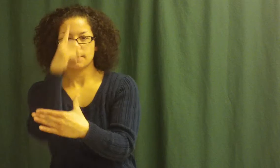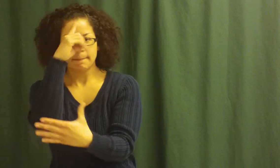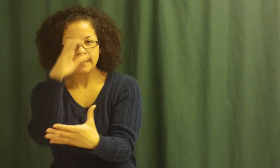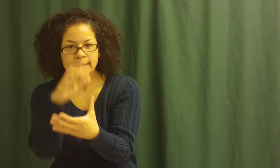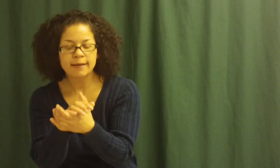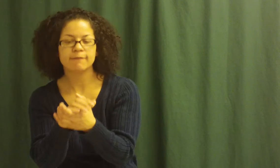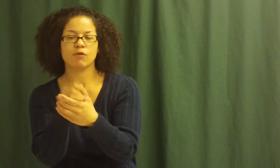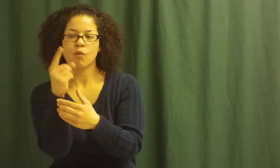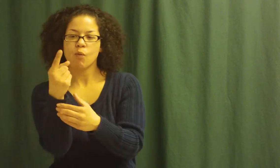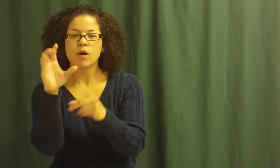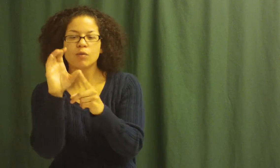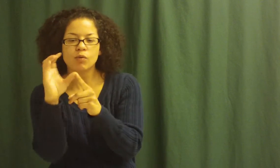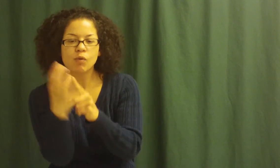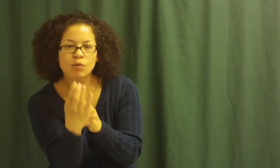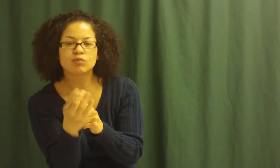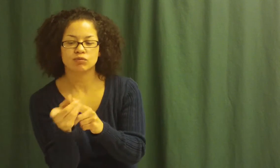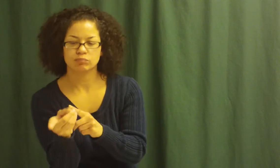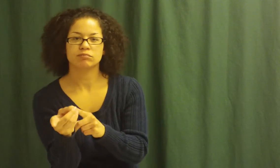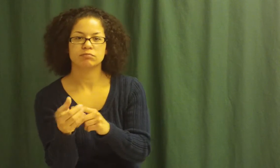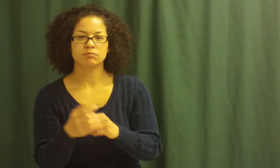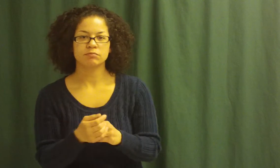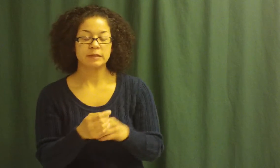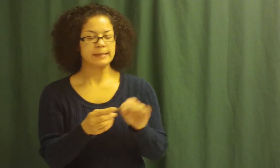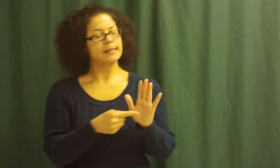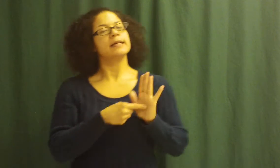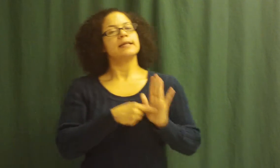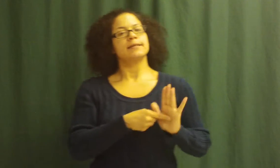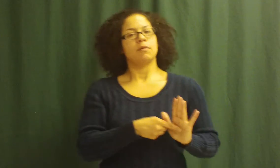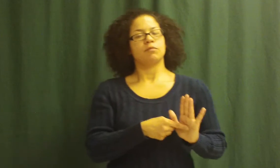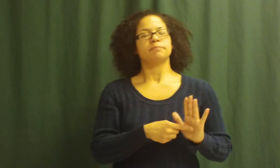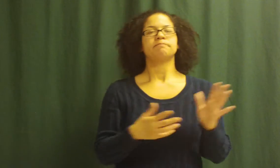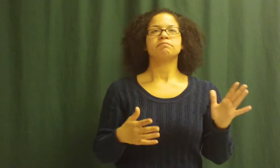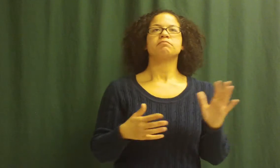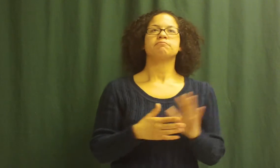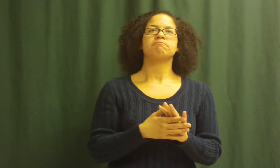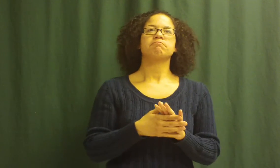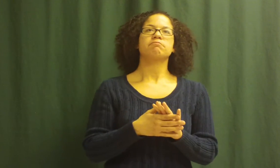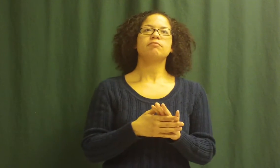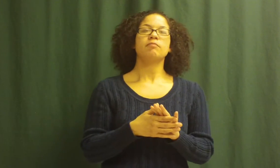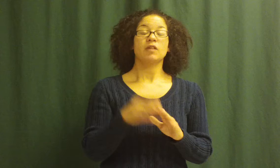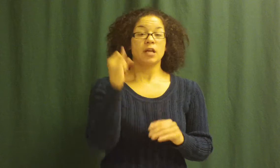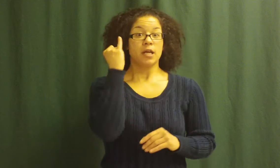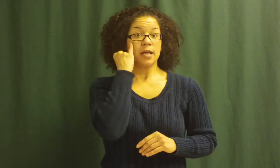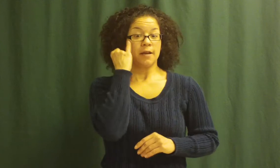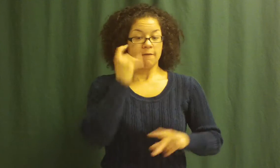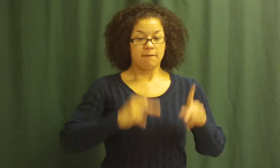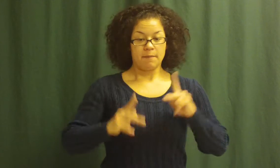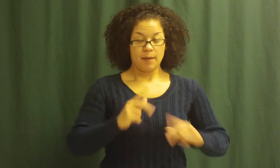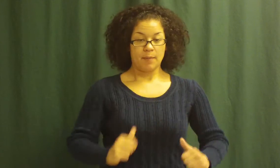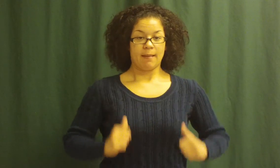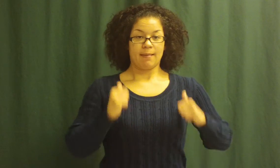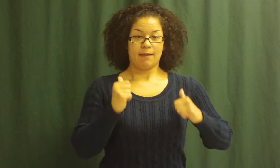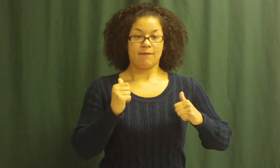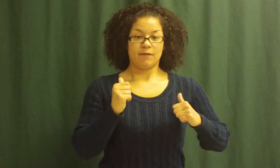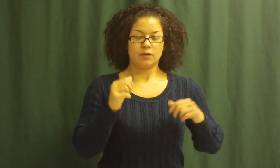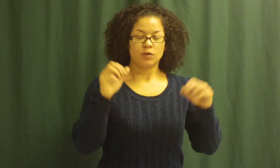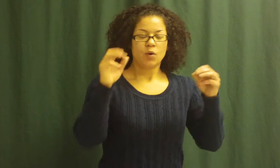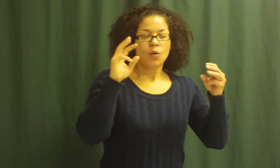For example, people living in Arctic climates develop different cultures from